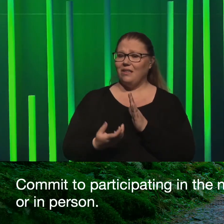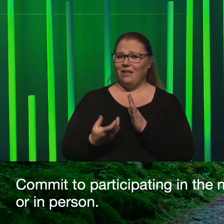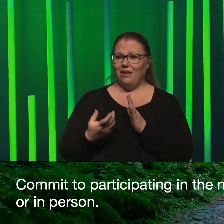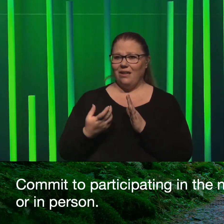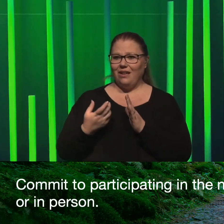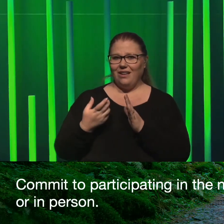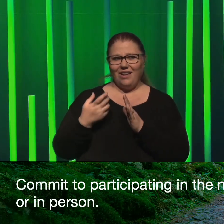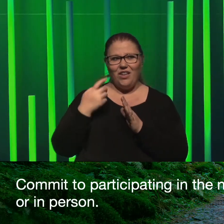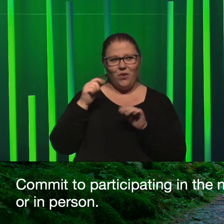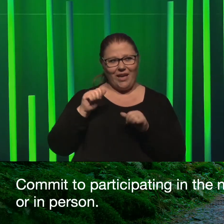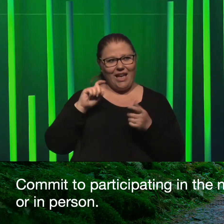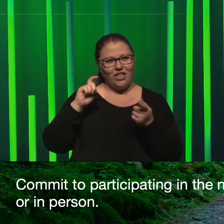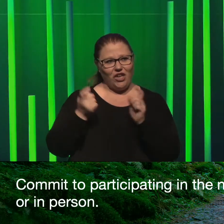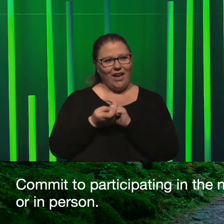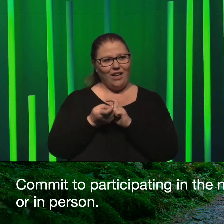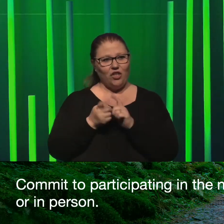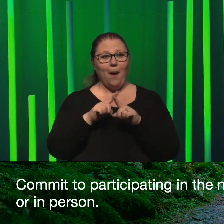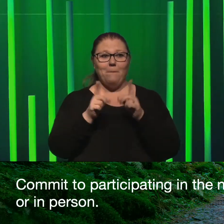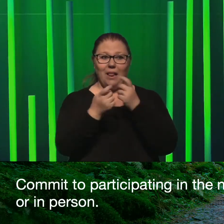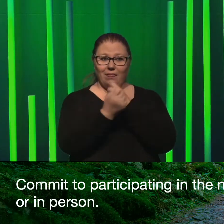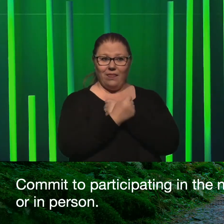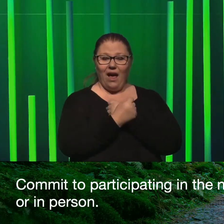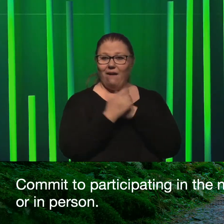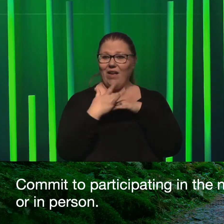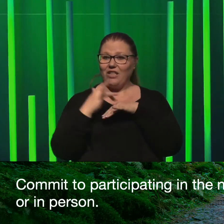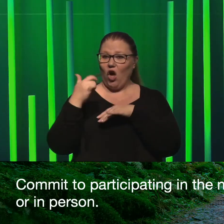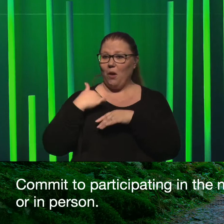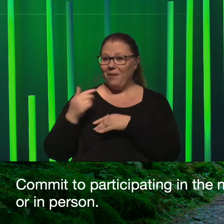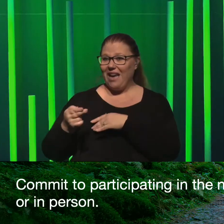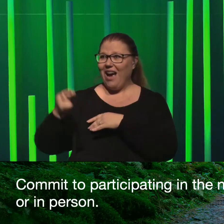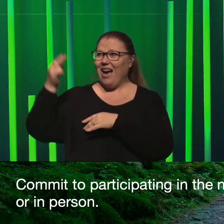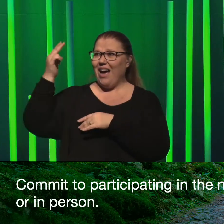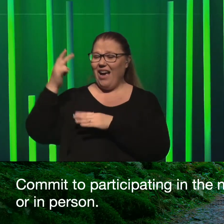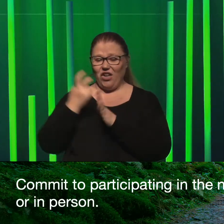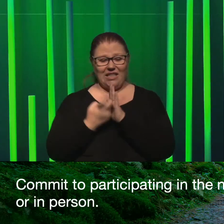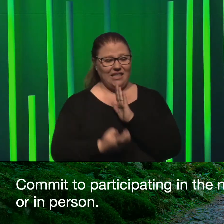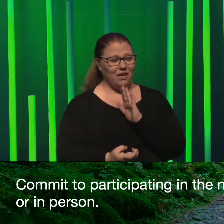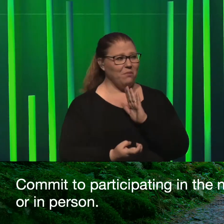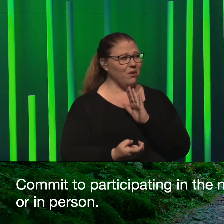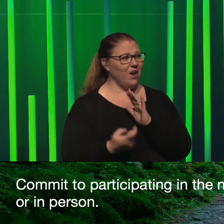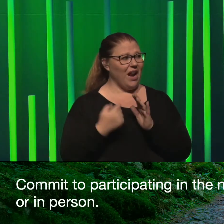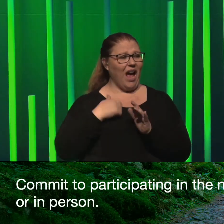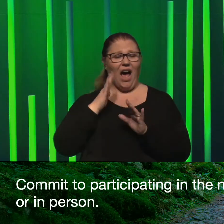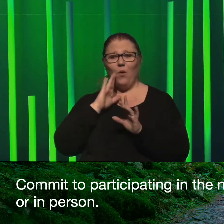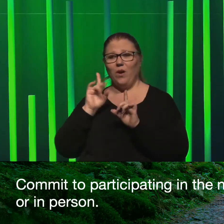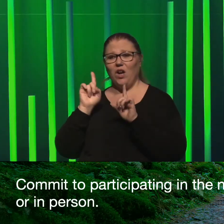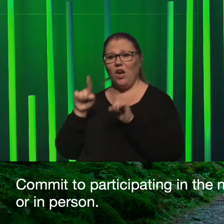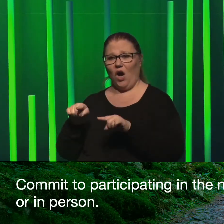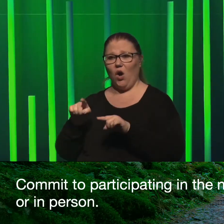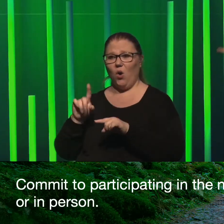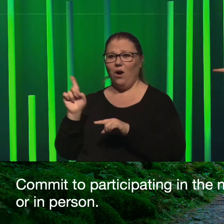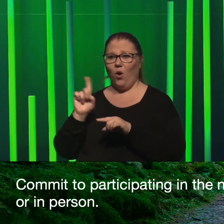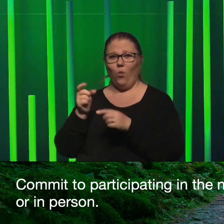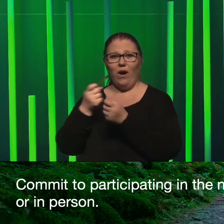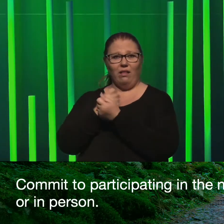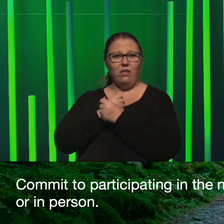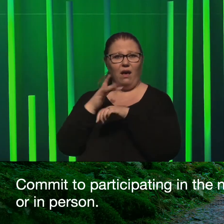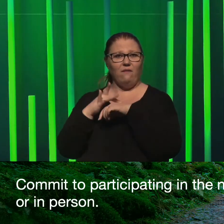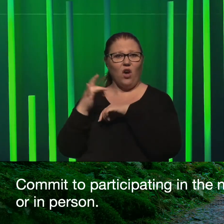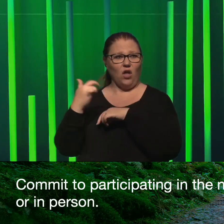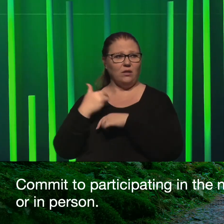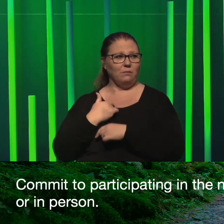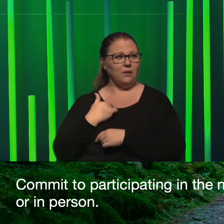could change the lyric to, but love has called me higher, and love has called me deeper, and I will go where love calls